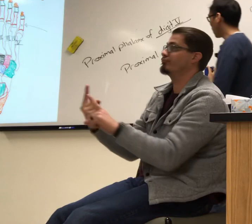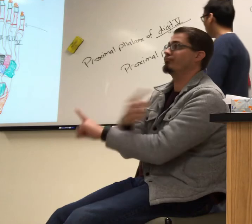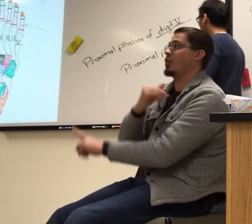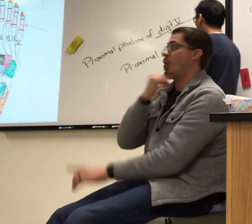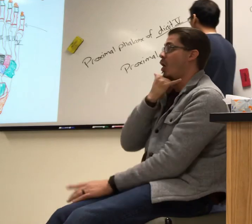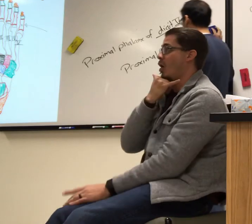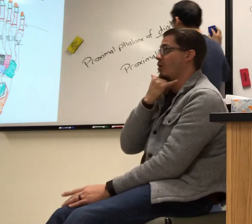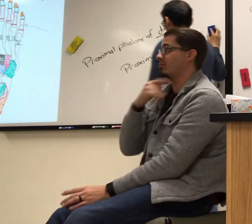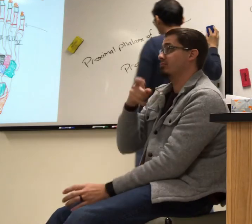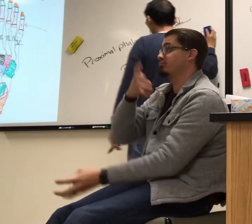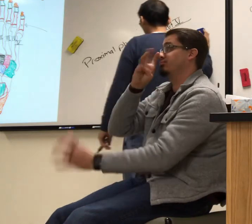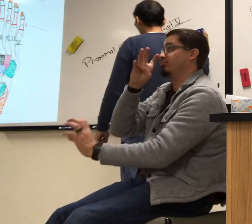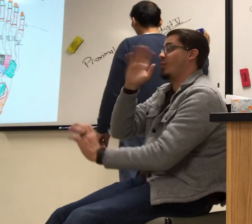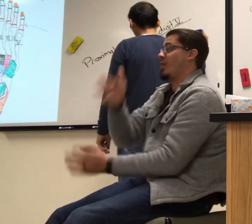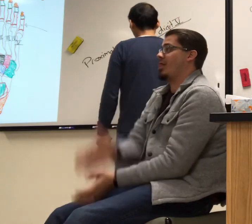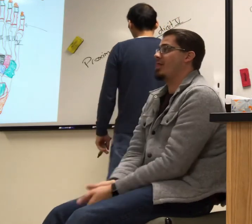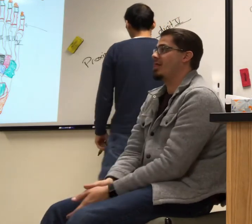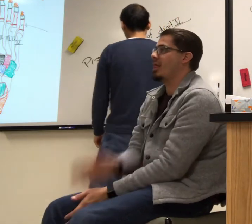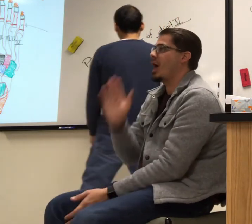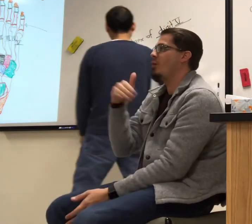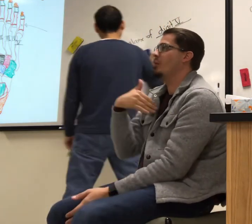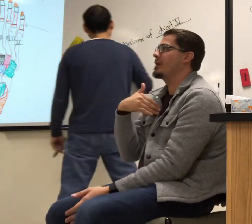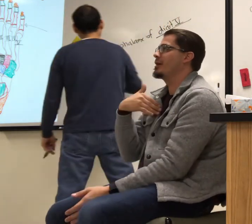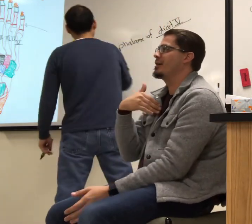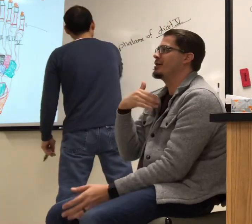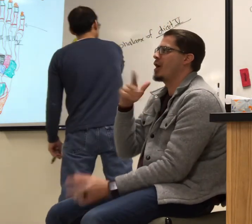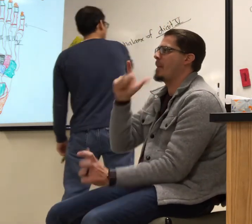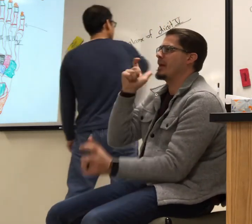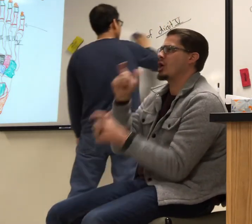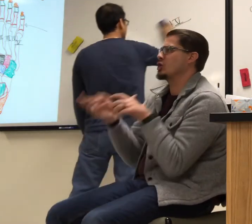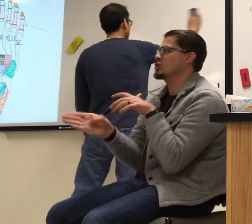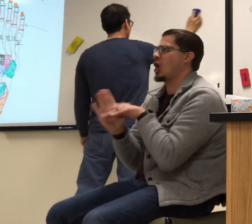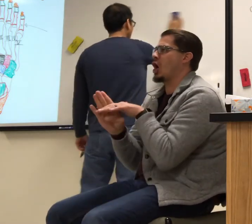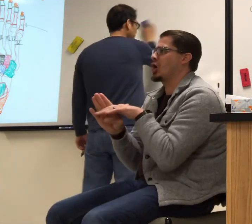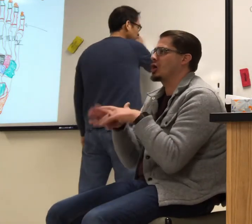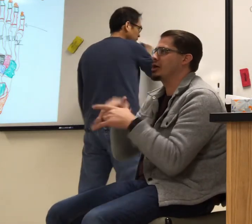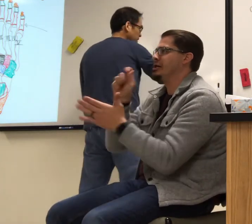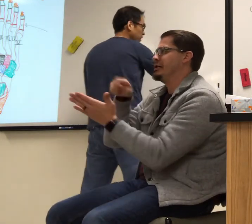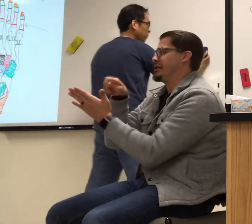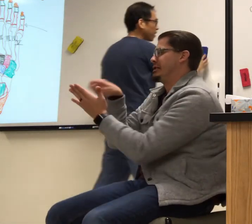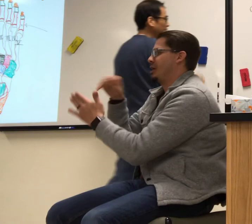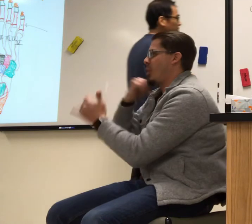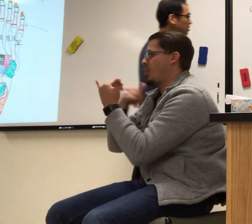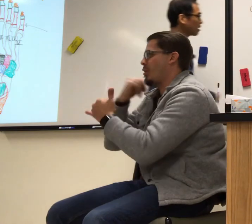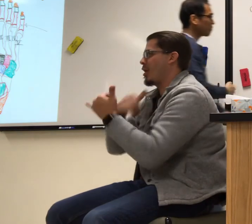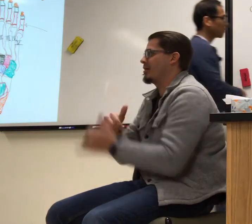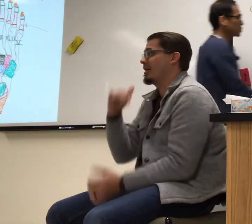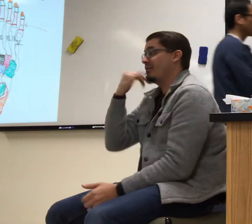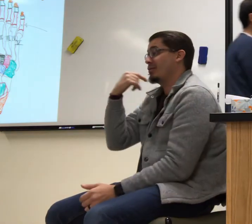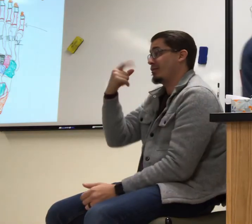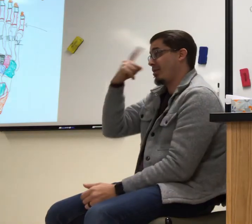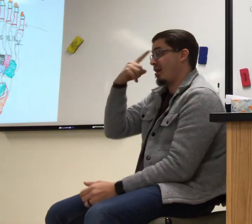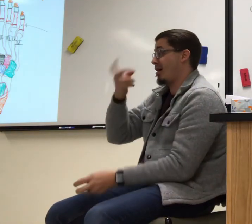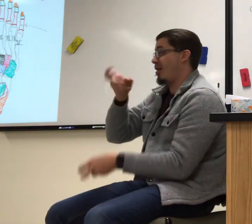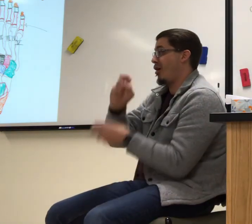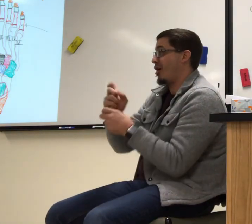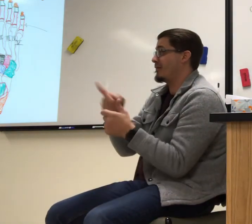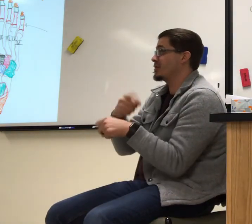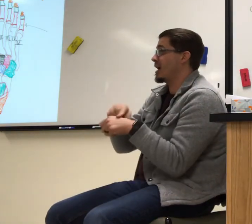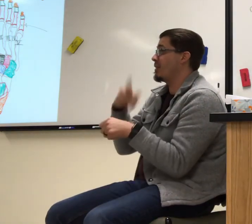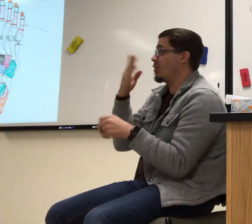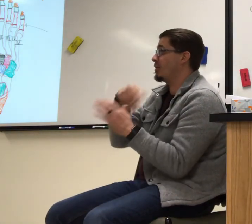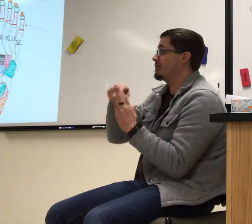I'm gonna be a bigger shark, marking things wrong. If you thought I was tough the first time around, I get